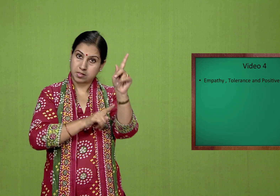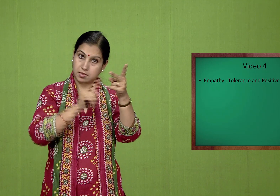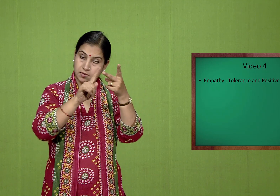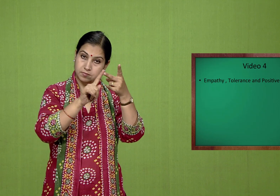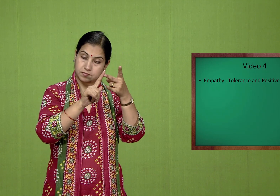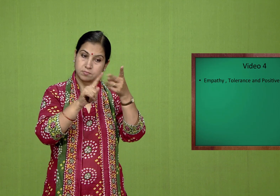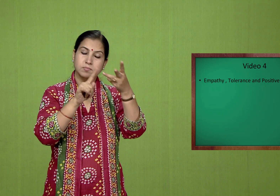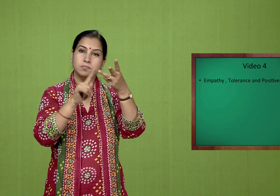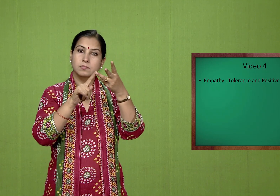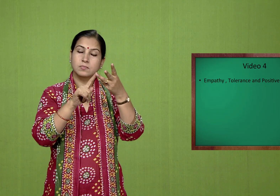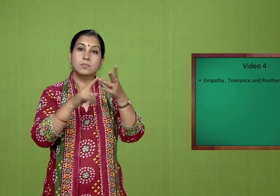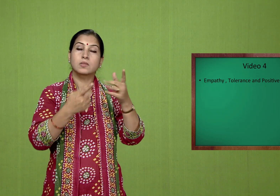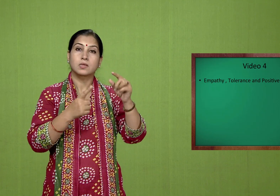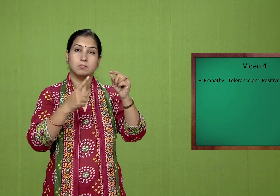and positive attitude.